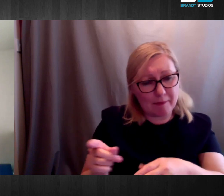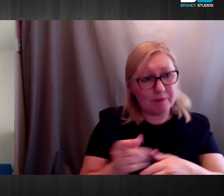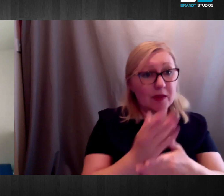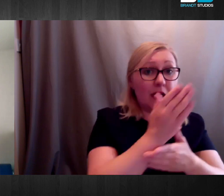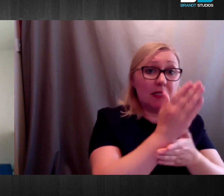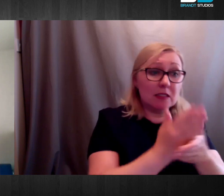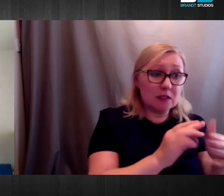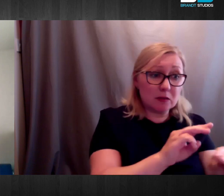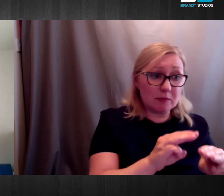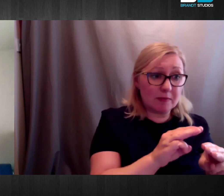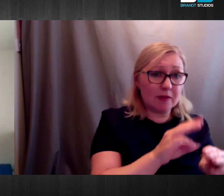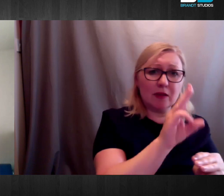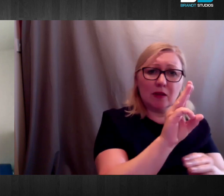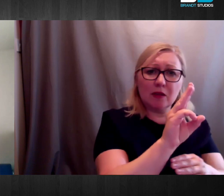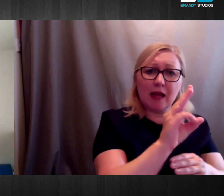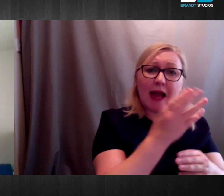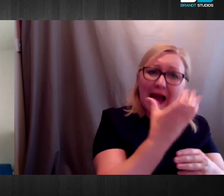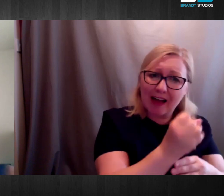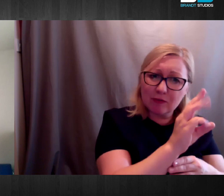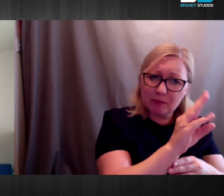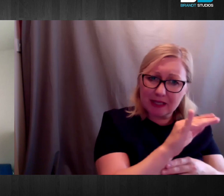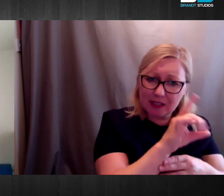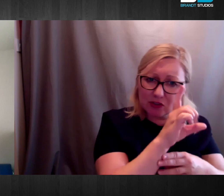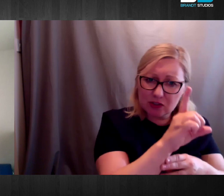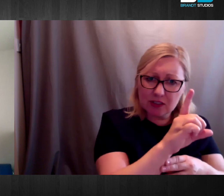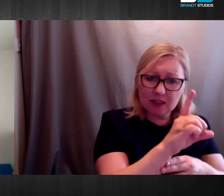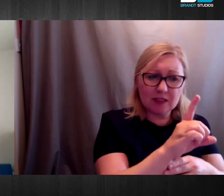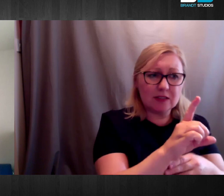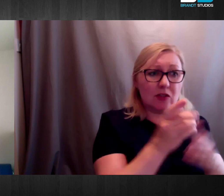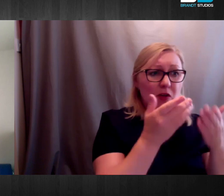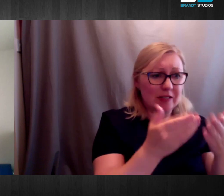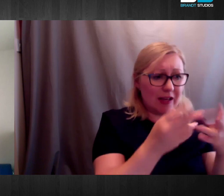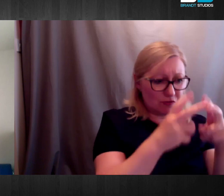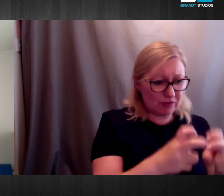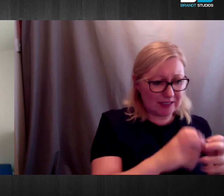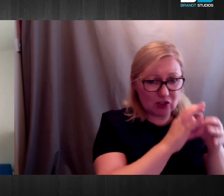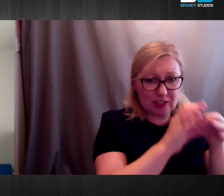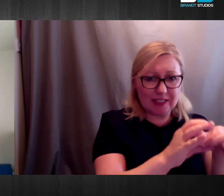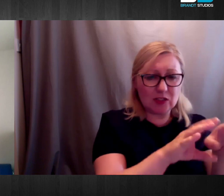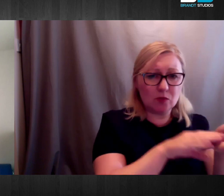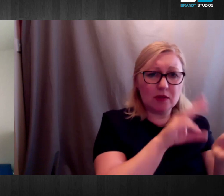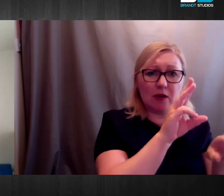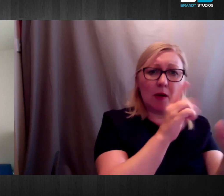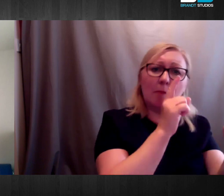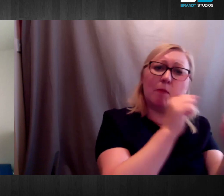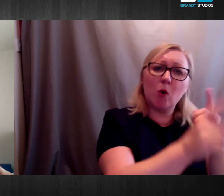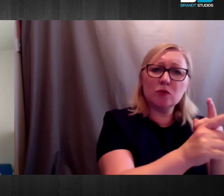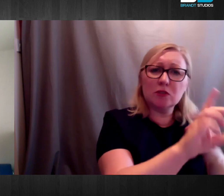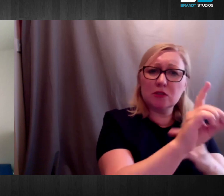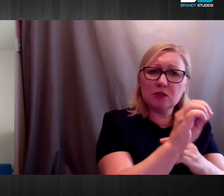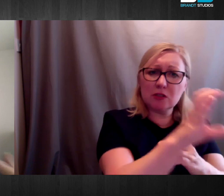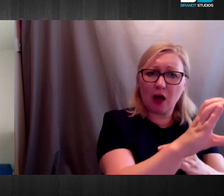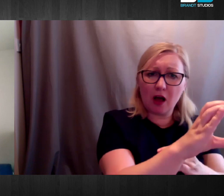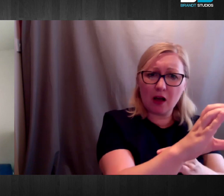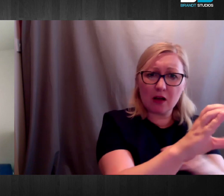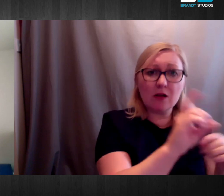a position where it's hard to find new jobs. If they come out of a contract, they can find it quite difficult. We